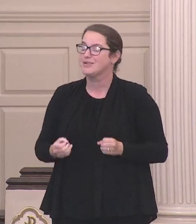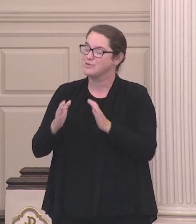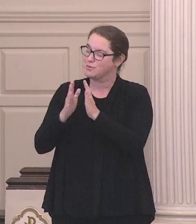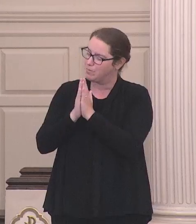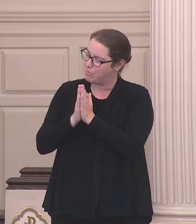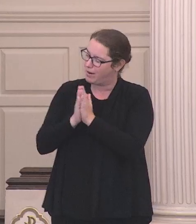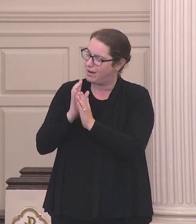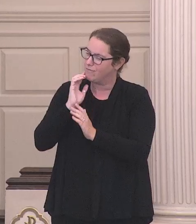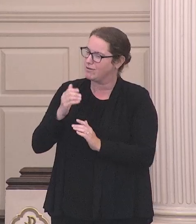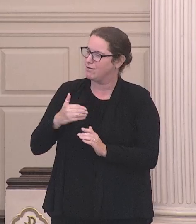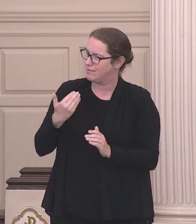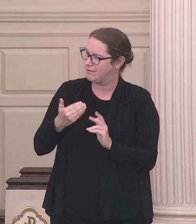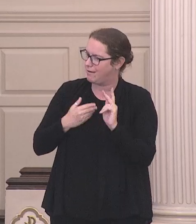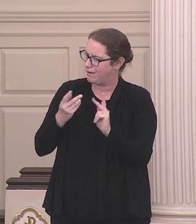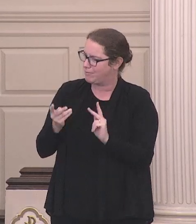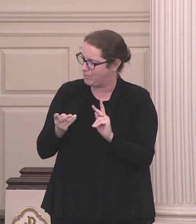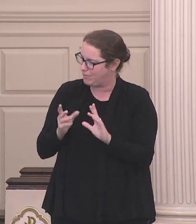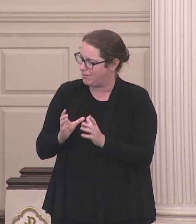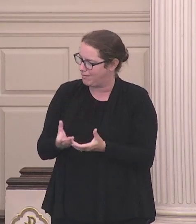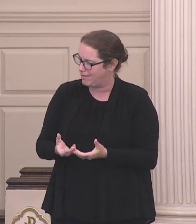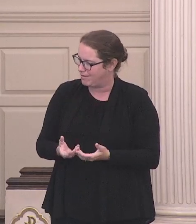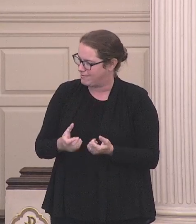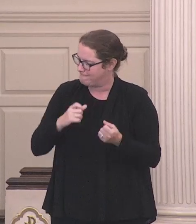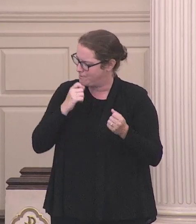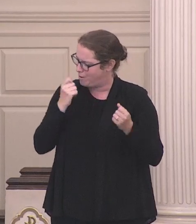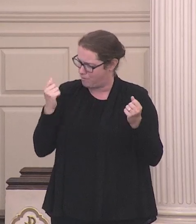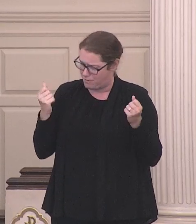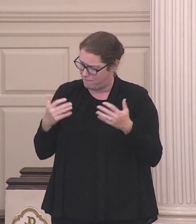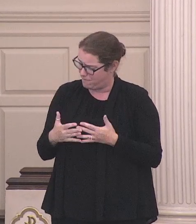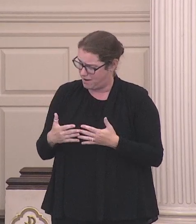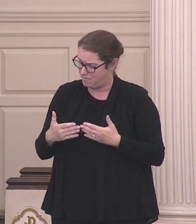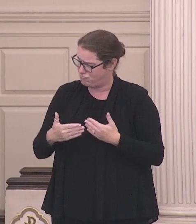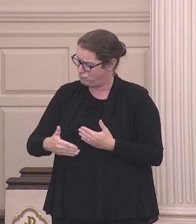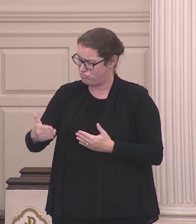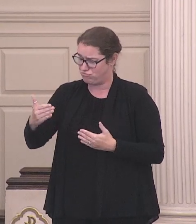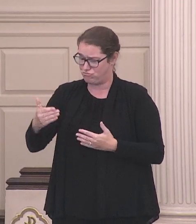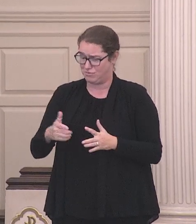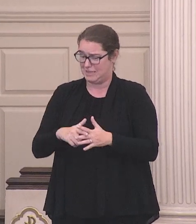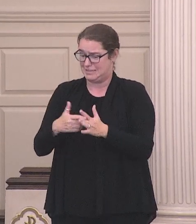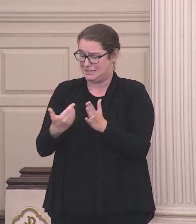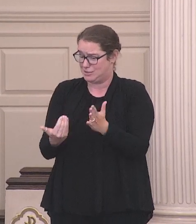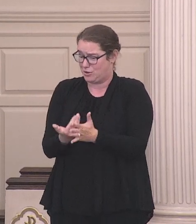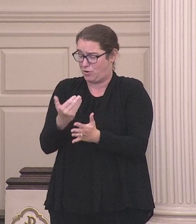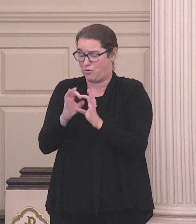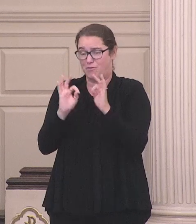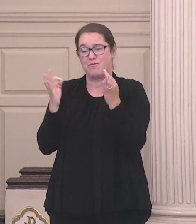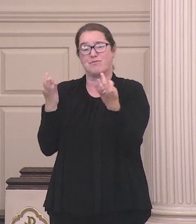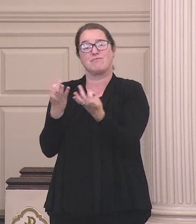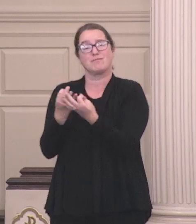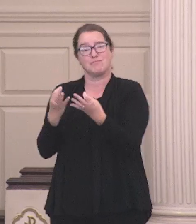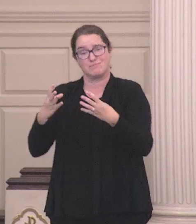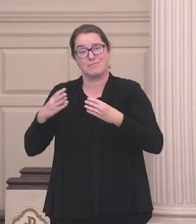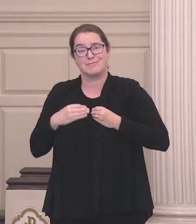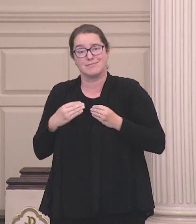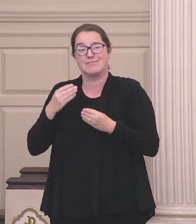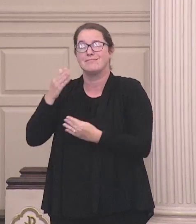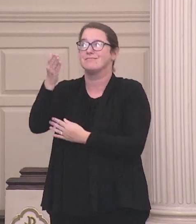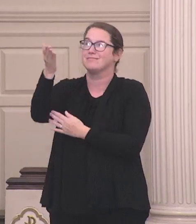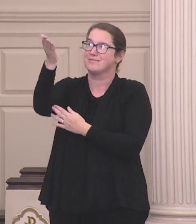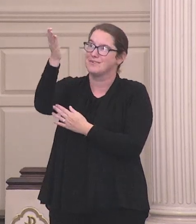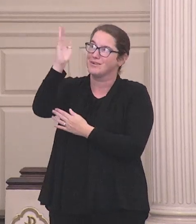especially for youngsters, that they will not be afraid, being afraid of embracing what God calls them